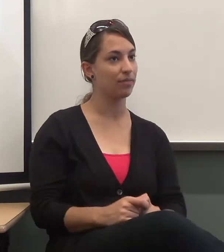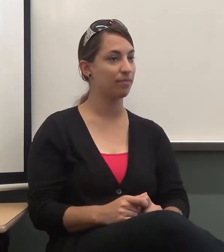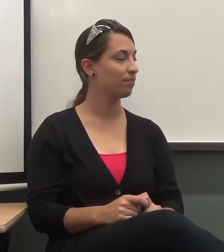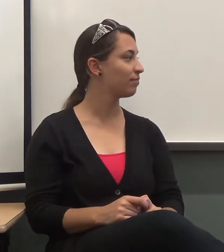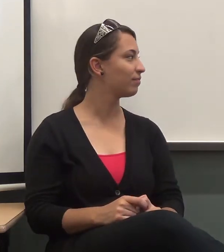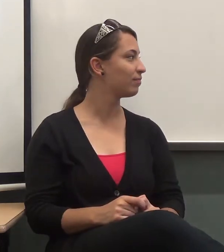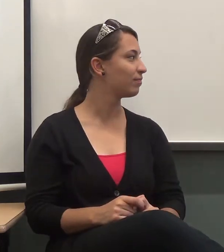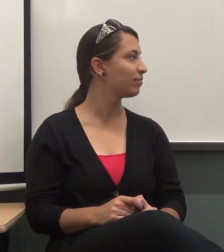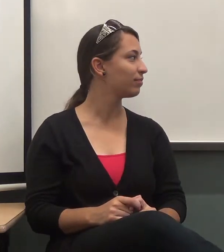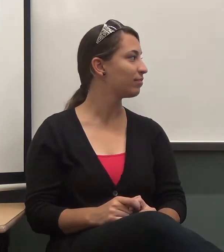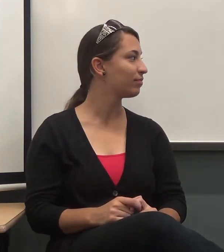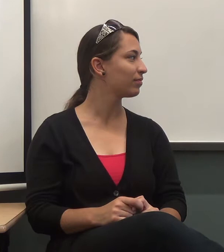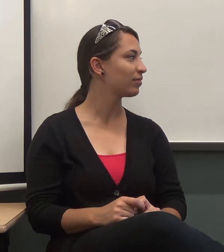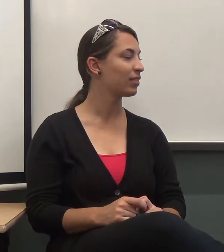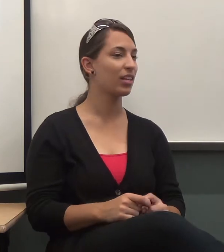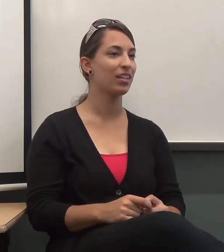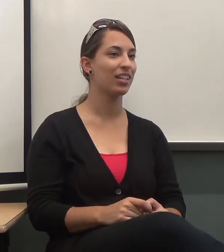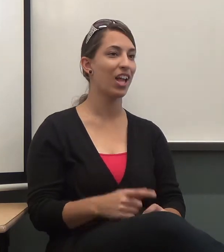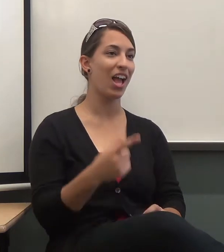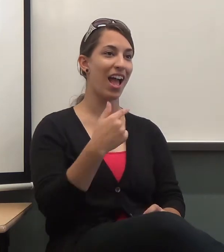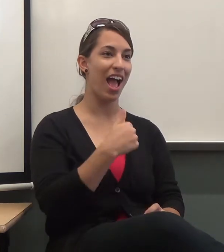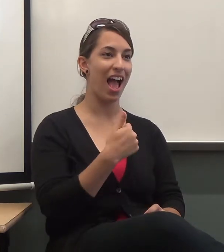Sorry. Look, I'm a poet. I didn't even know it.